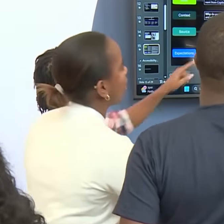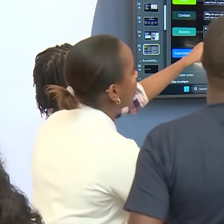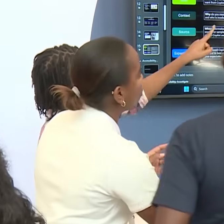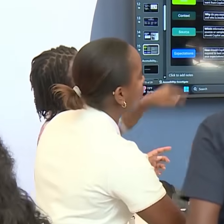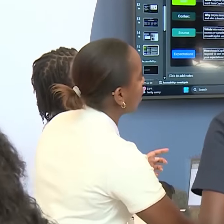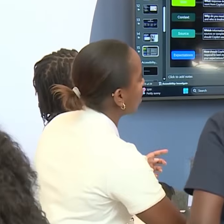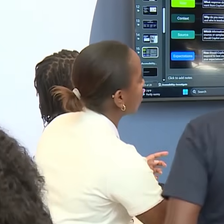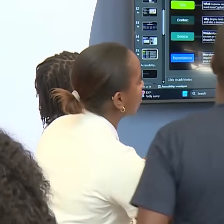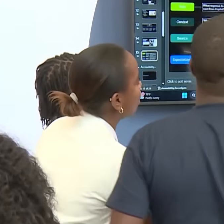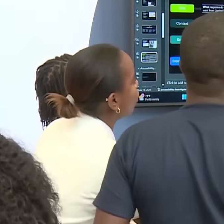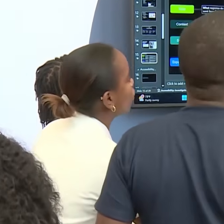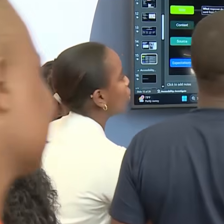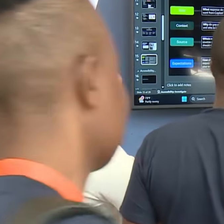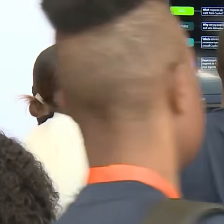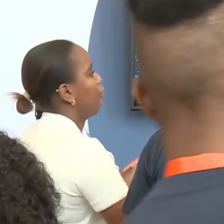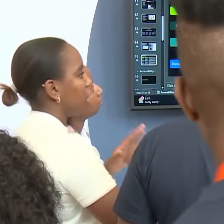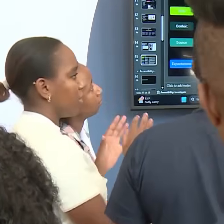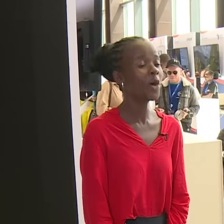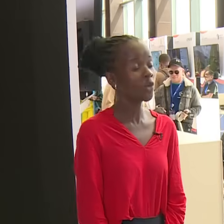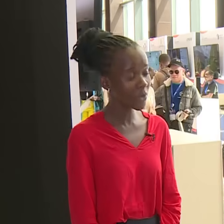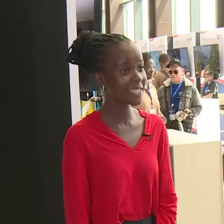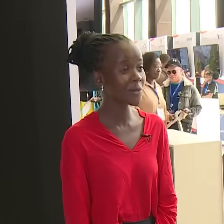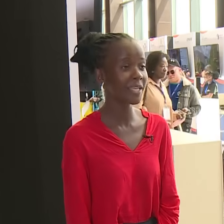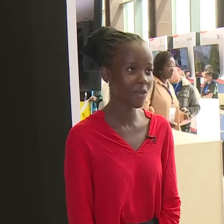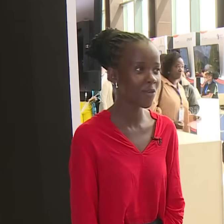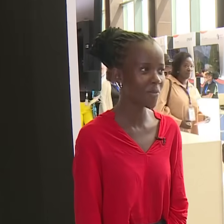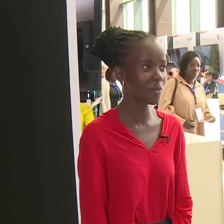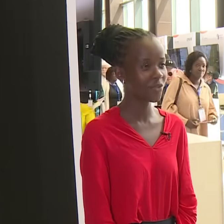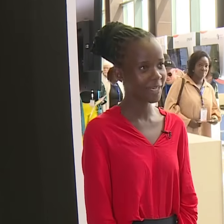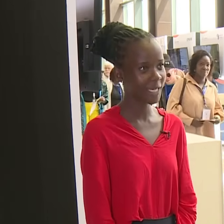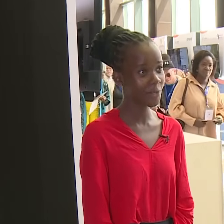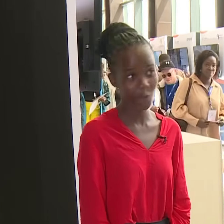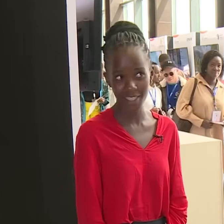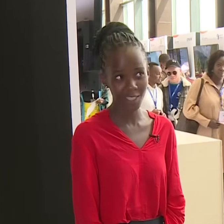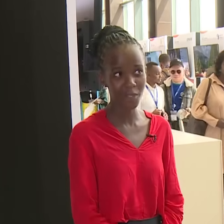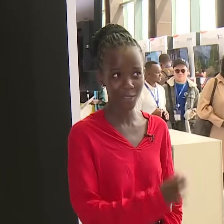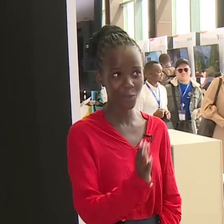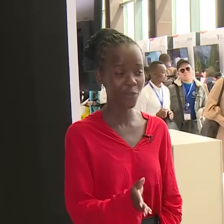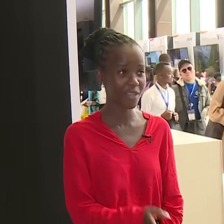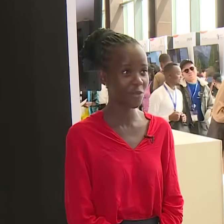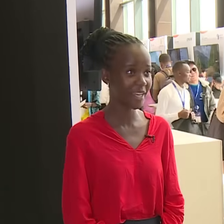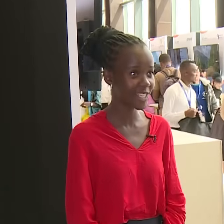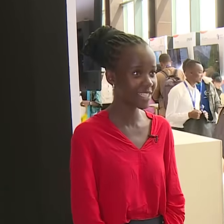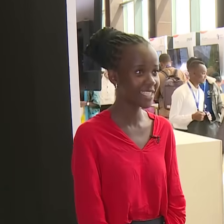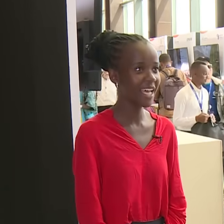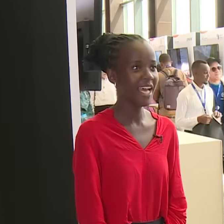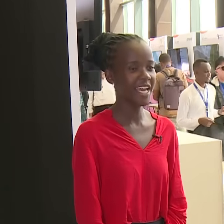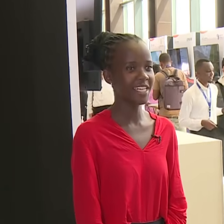We met the team behind it at Africa's leading conference on technology for people with disabilities. They told us it will help people in